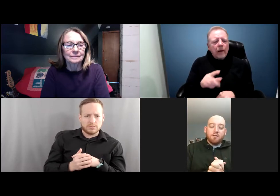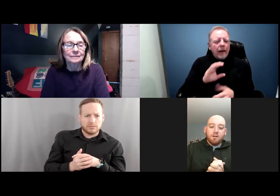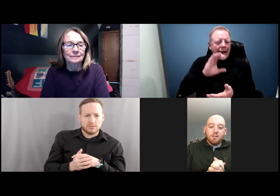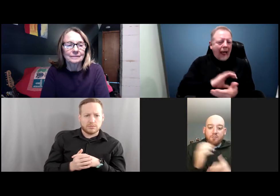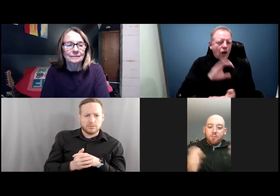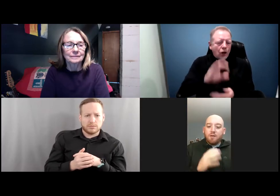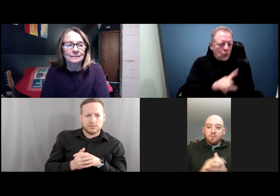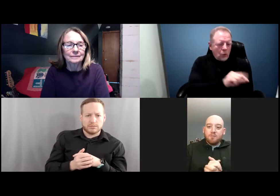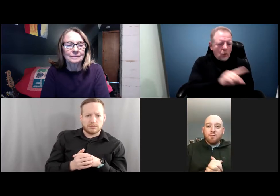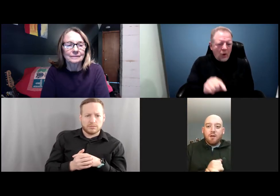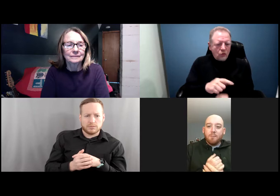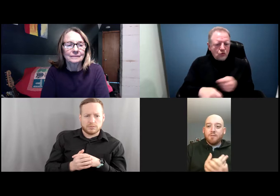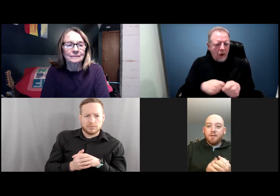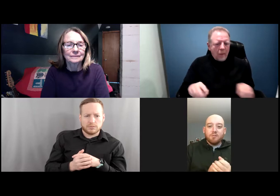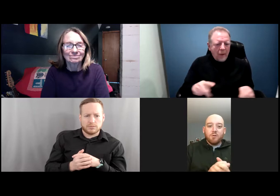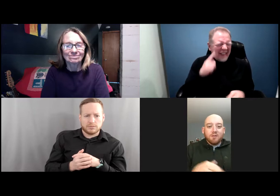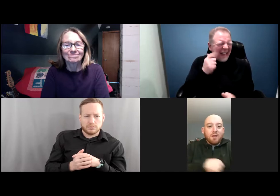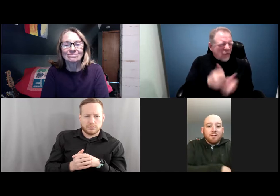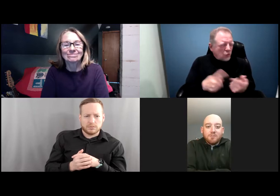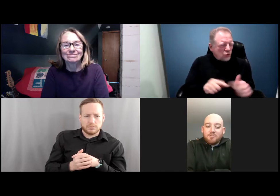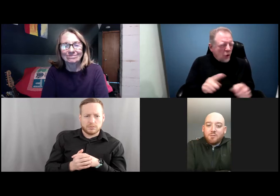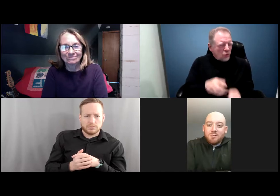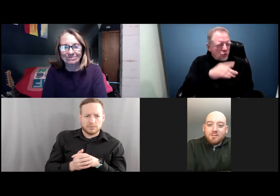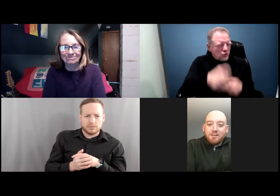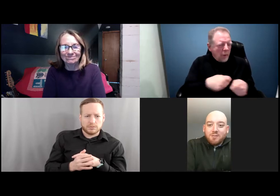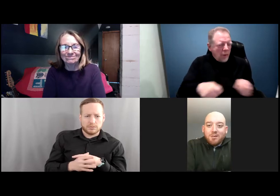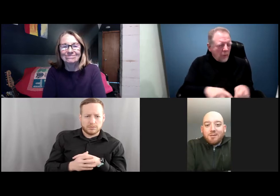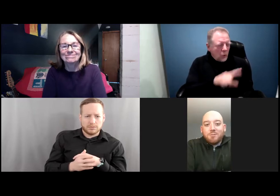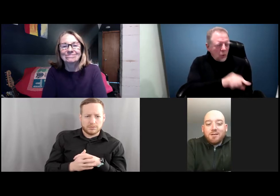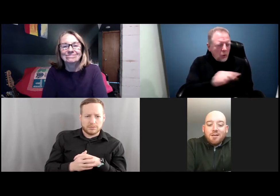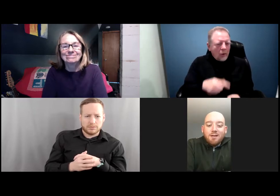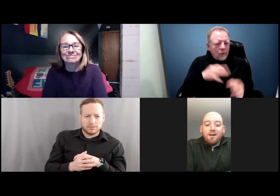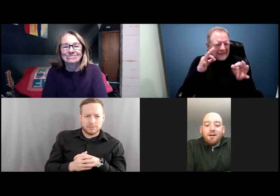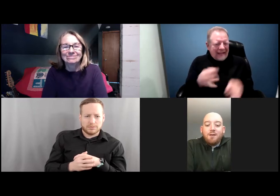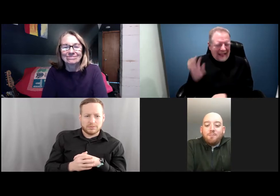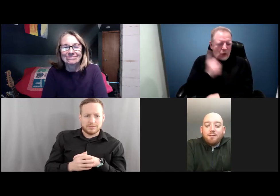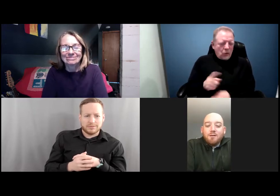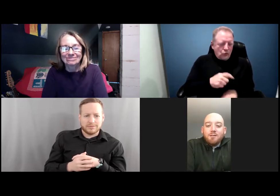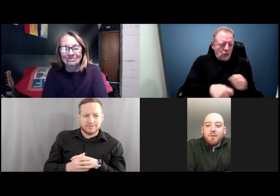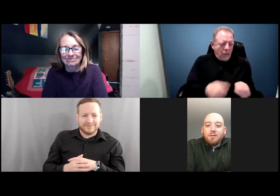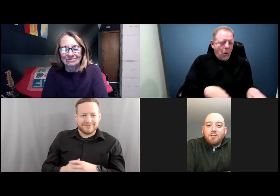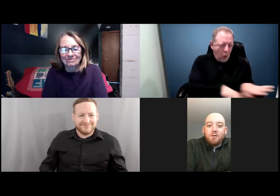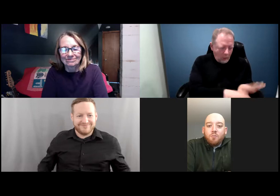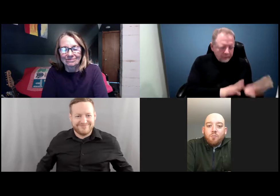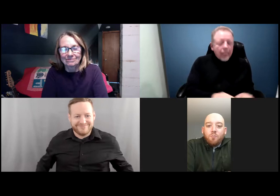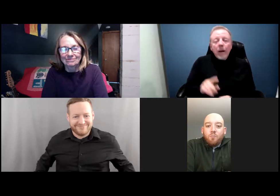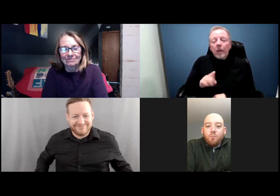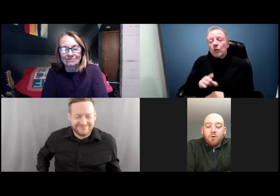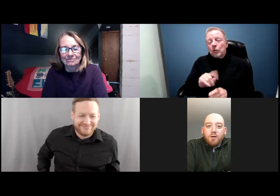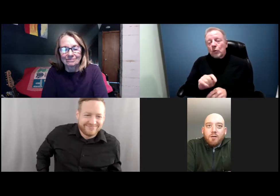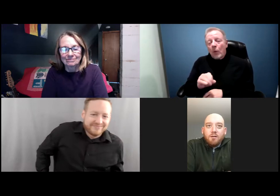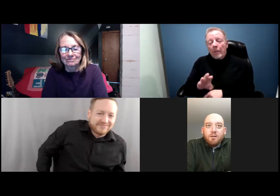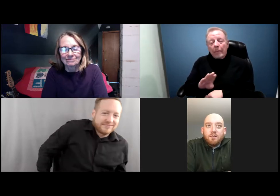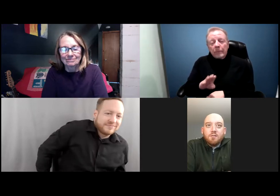2020. I think everybody was trying to wrap up the year as quick as possible, so we decided to do it last week. So basically,